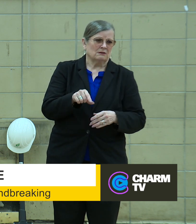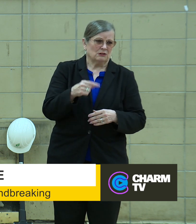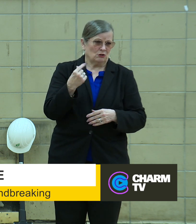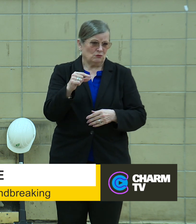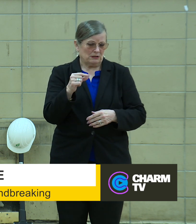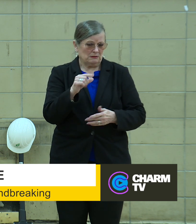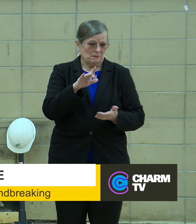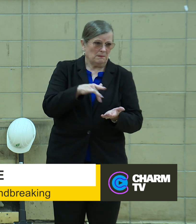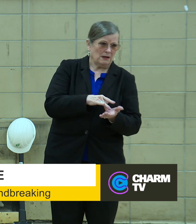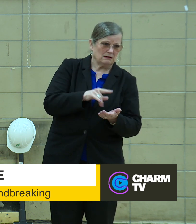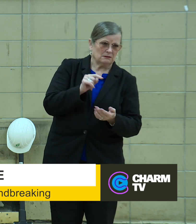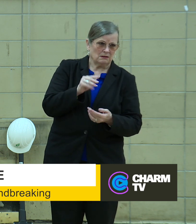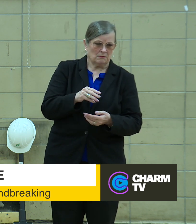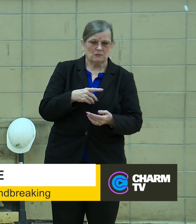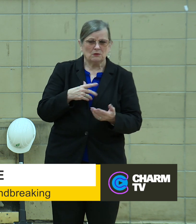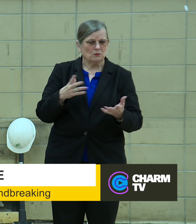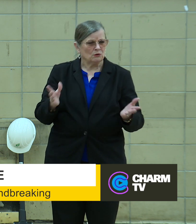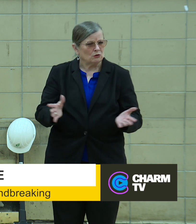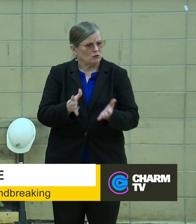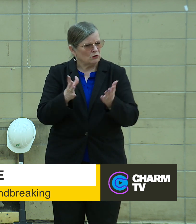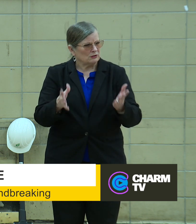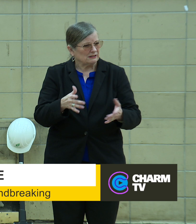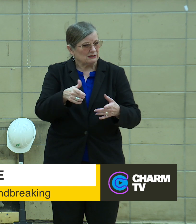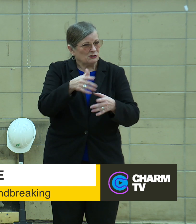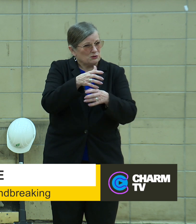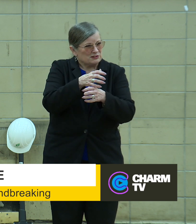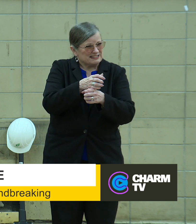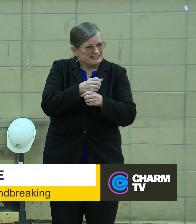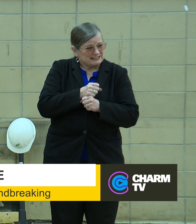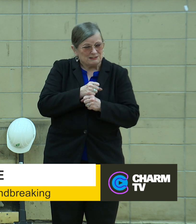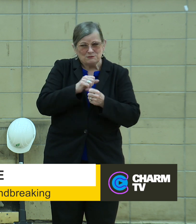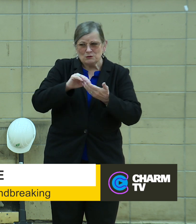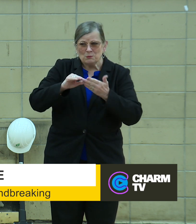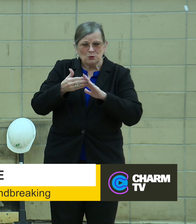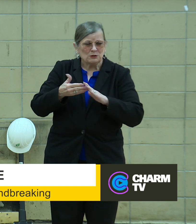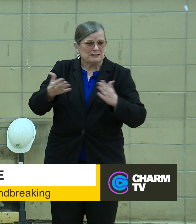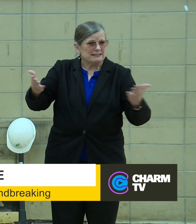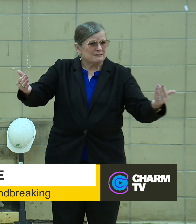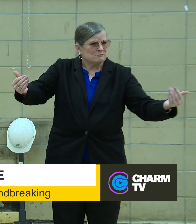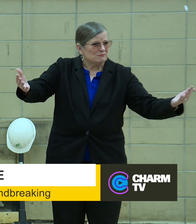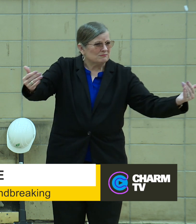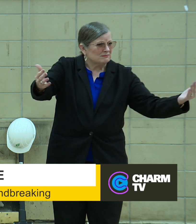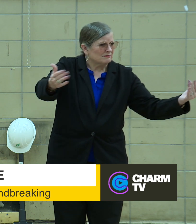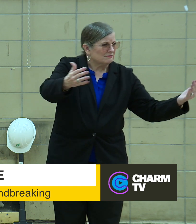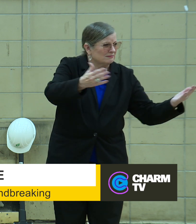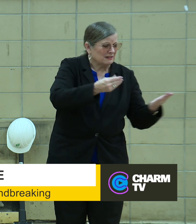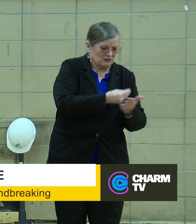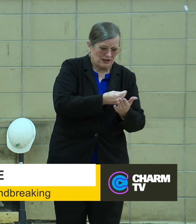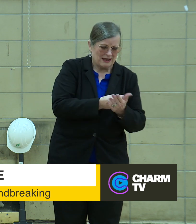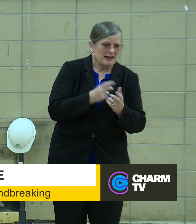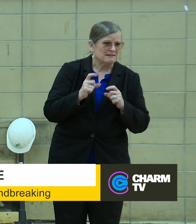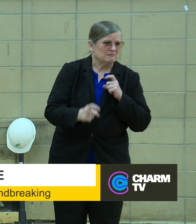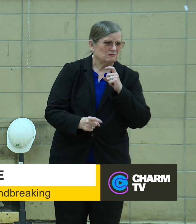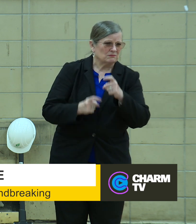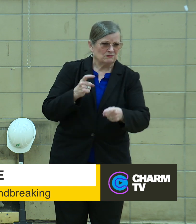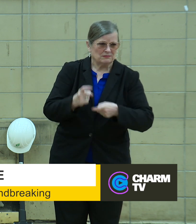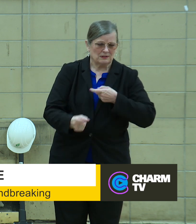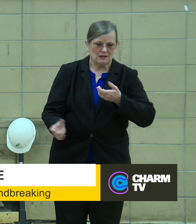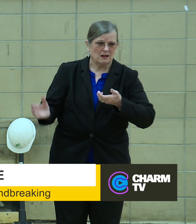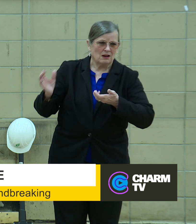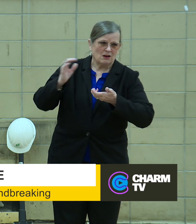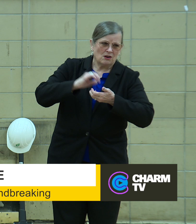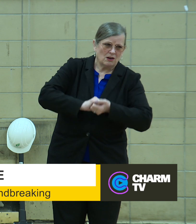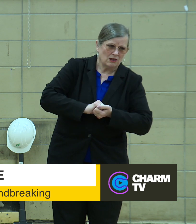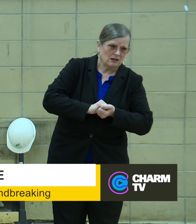for us to receive the community grant, along with Will